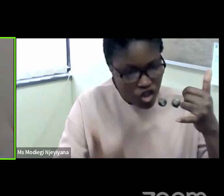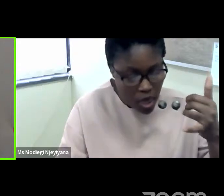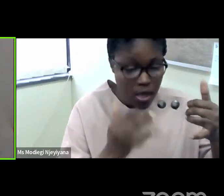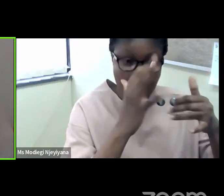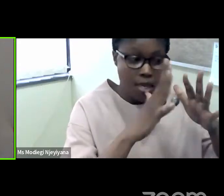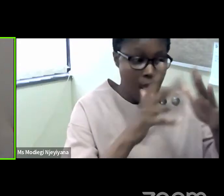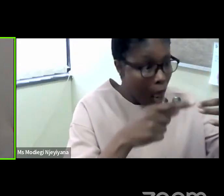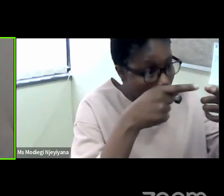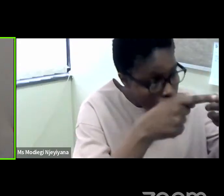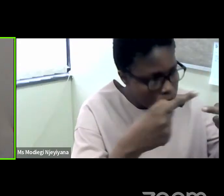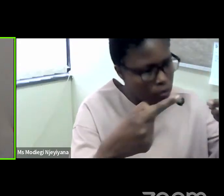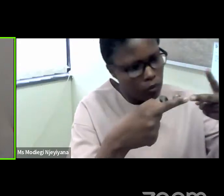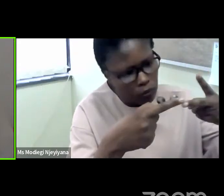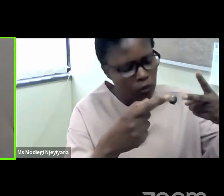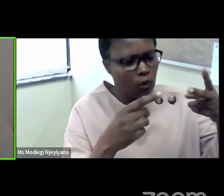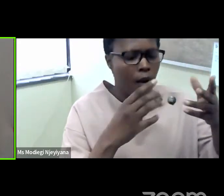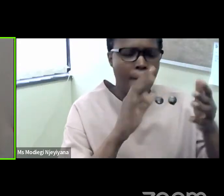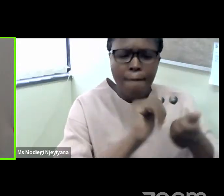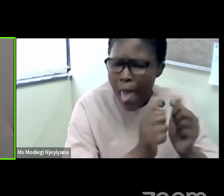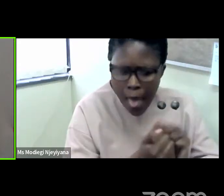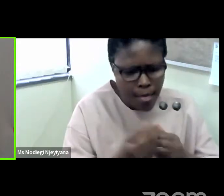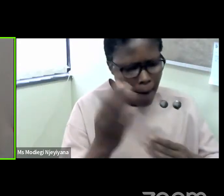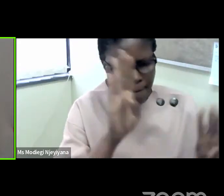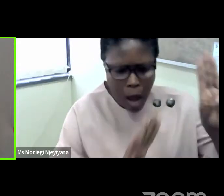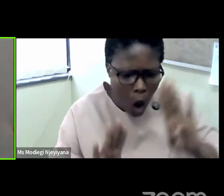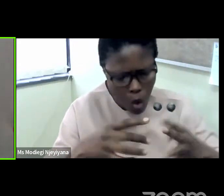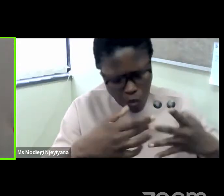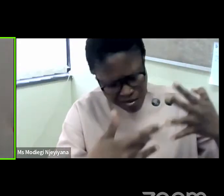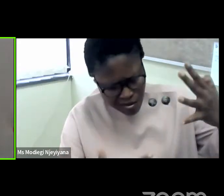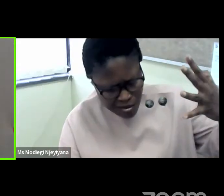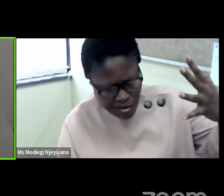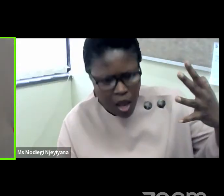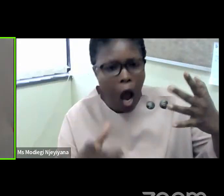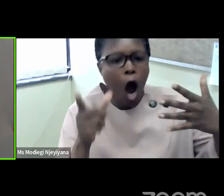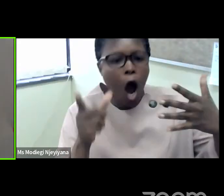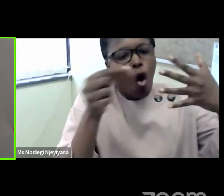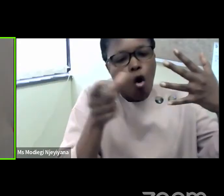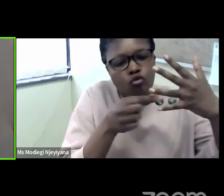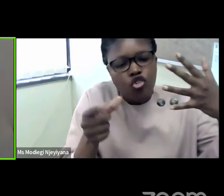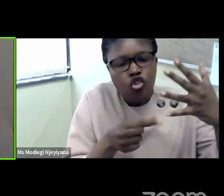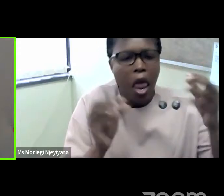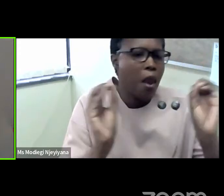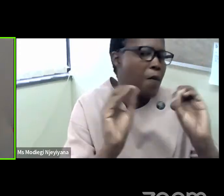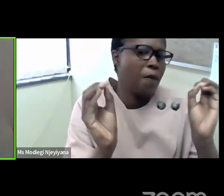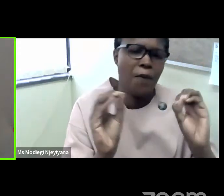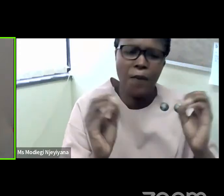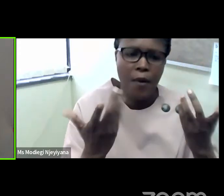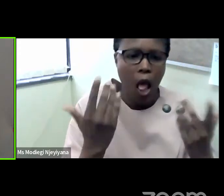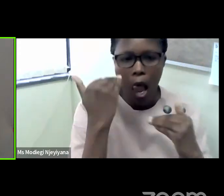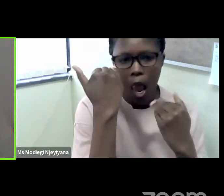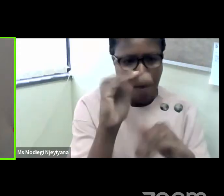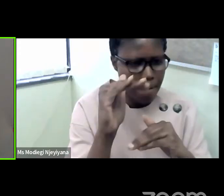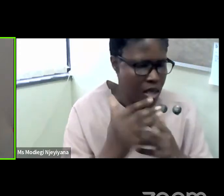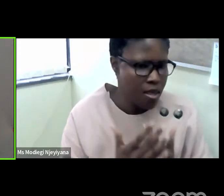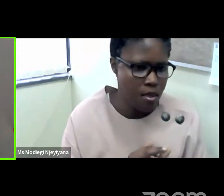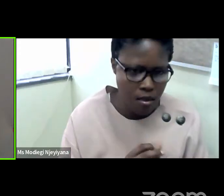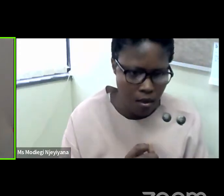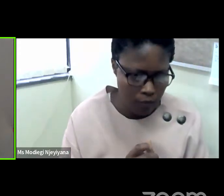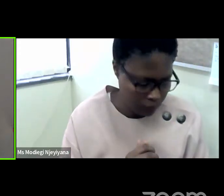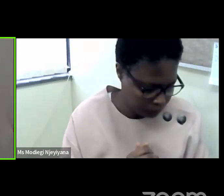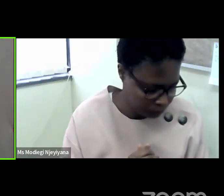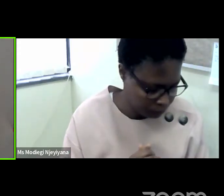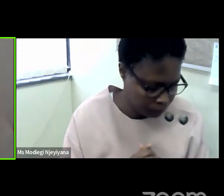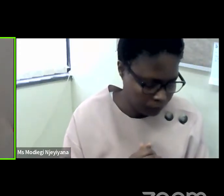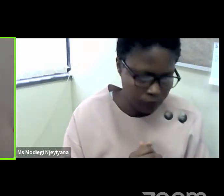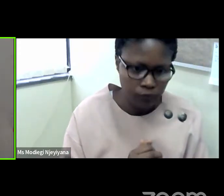opportunity to access different subjects like biology or